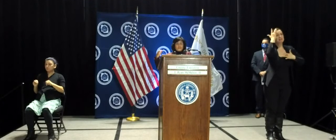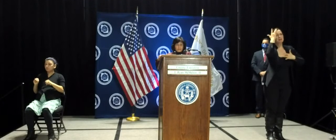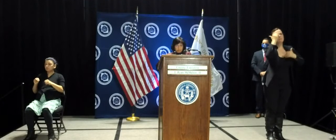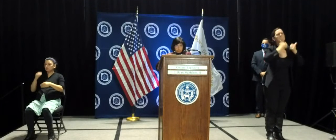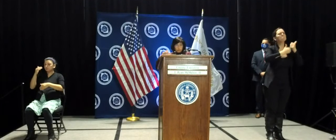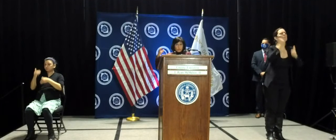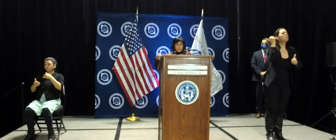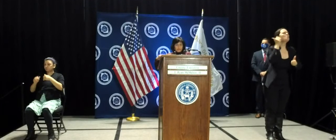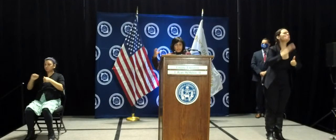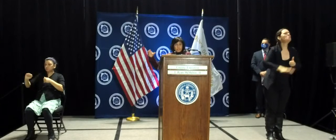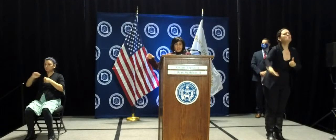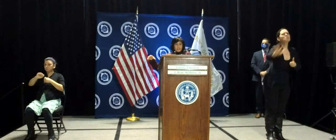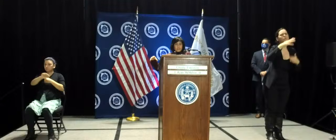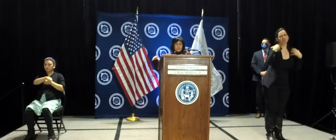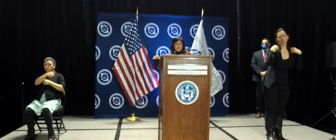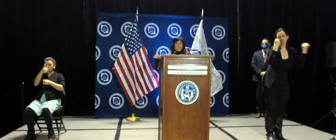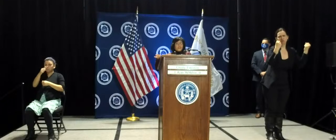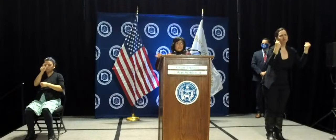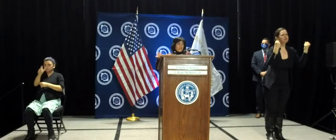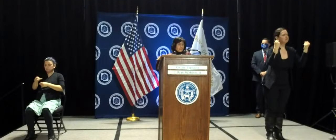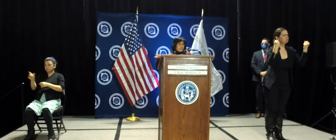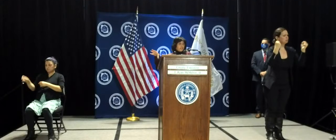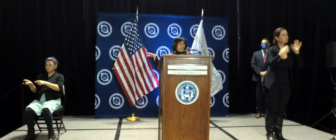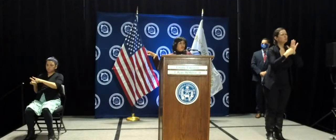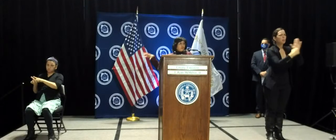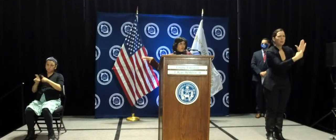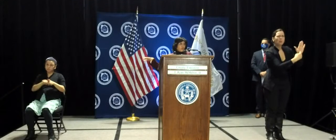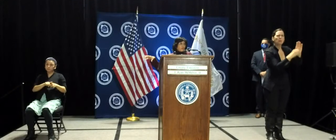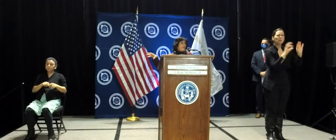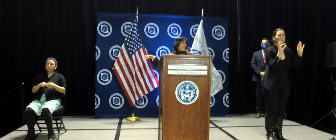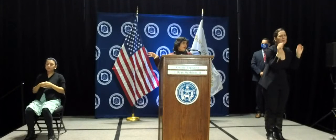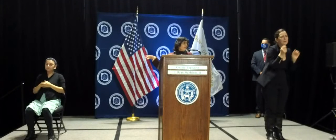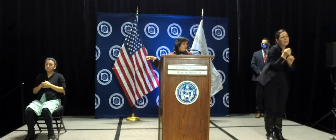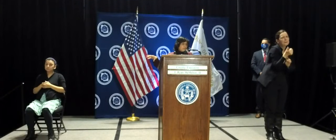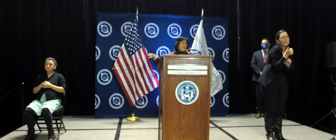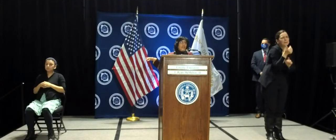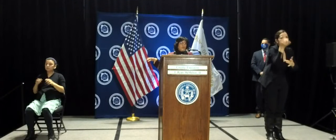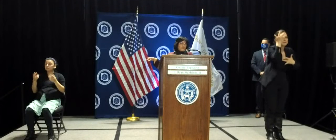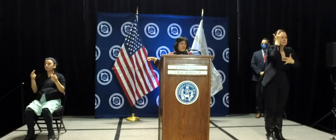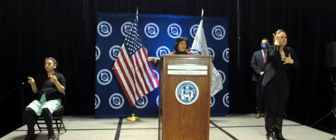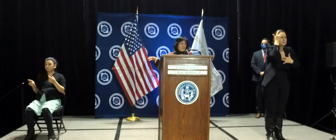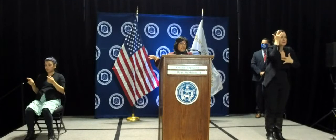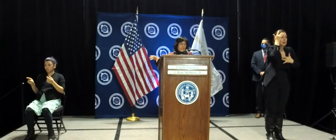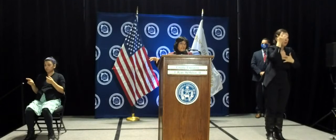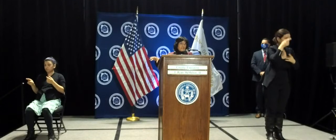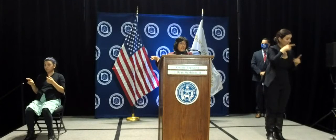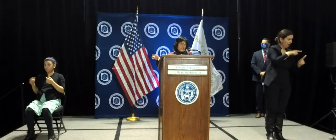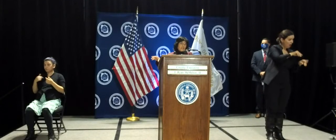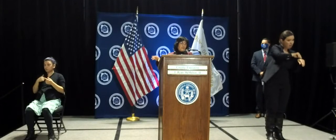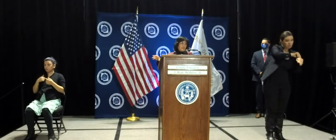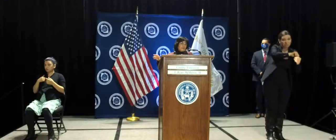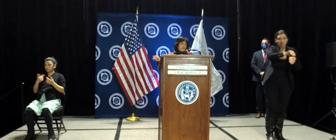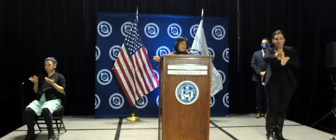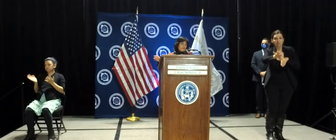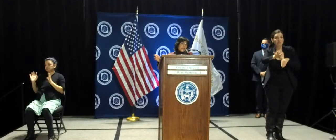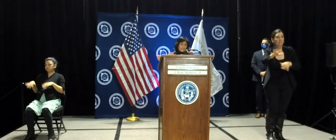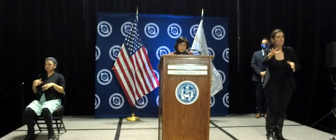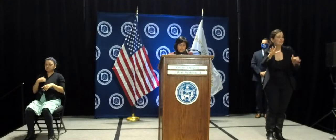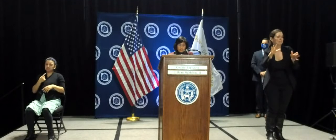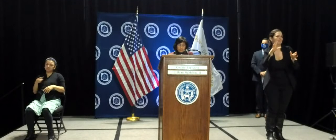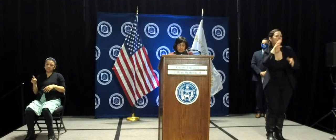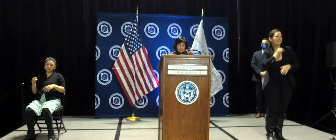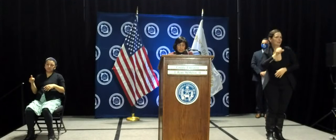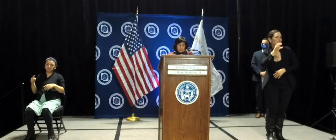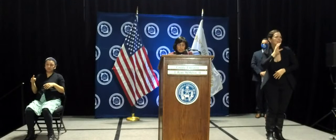and 2 or 3 connections down the road may not recover and end up